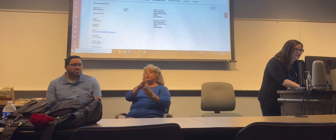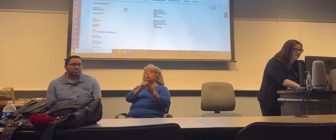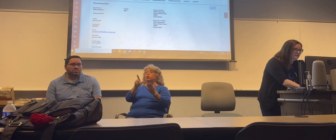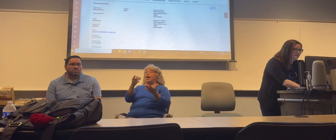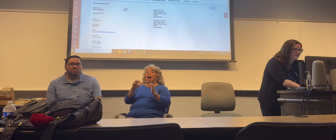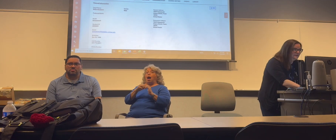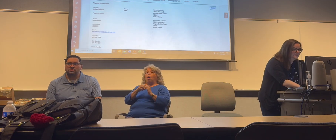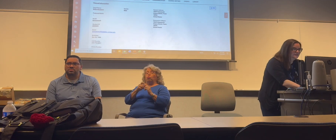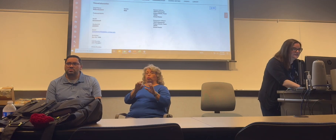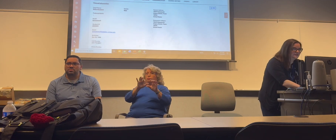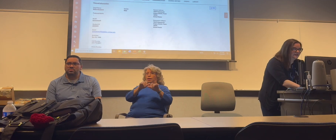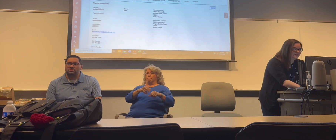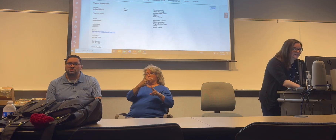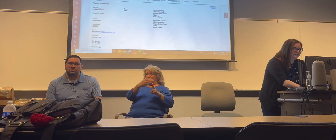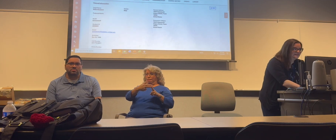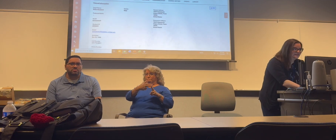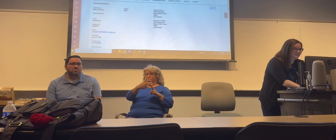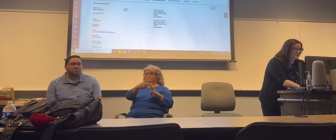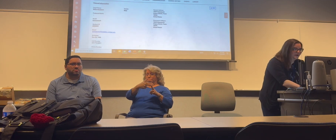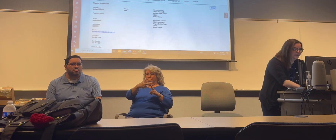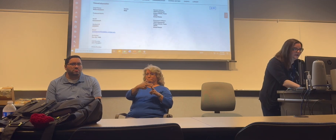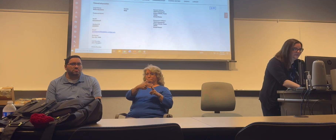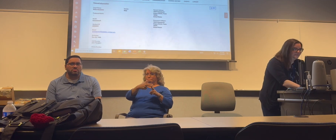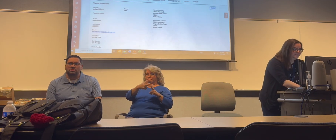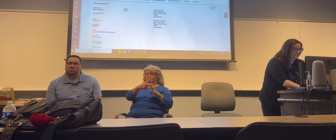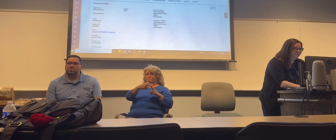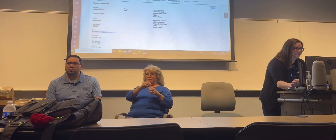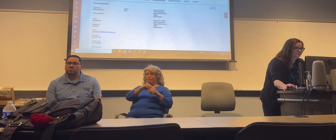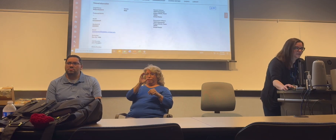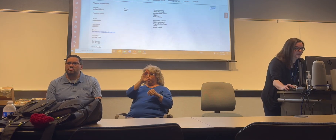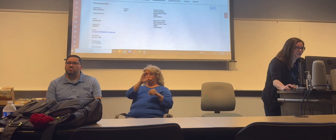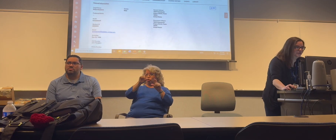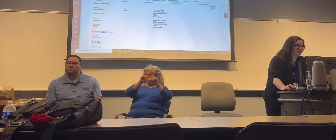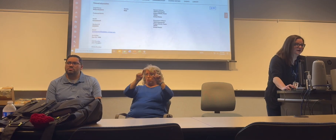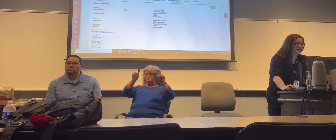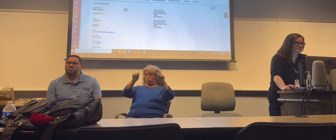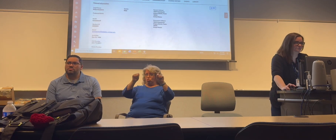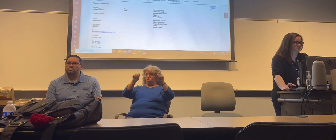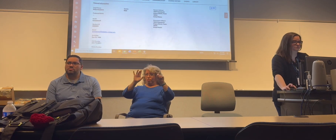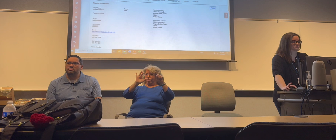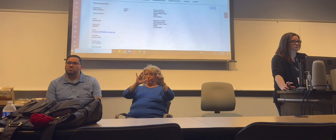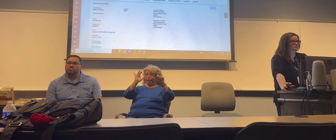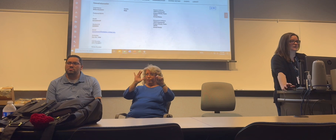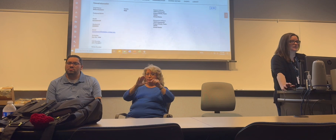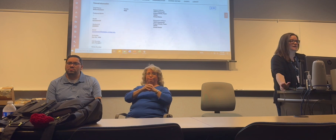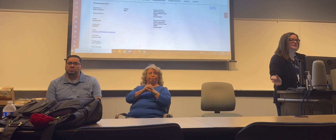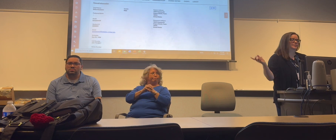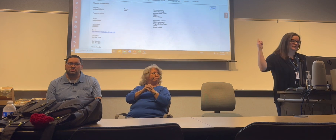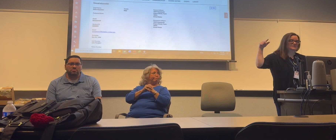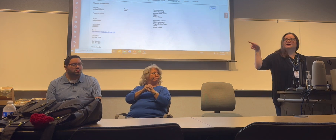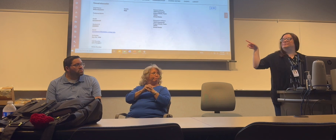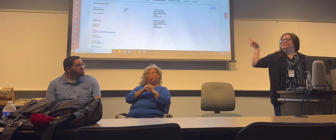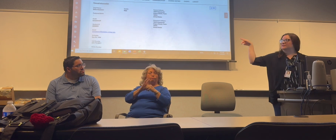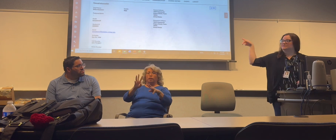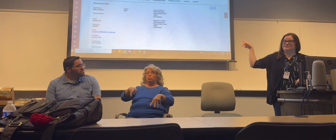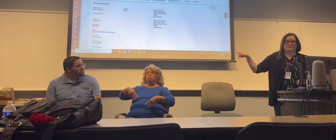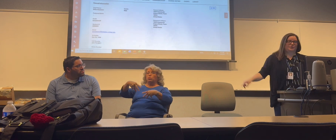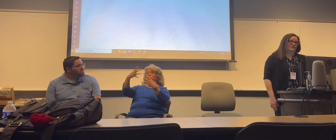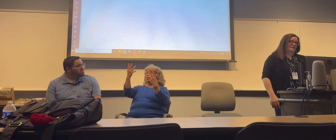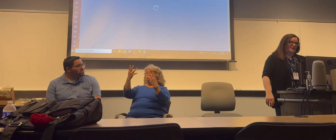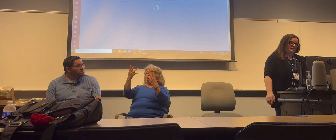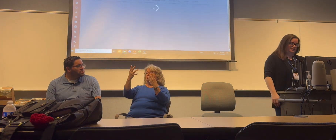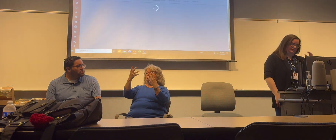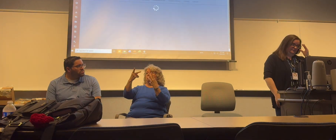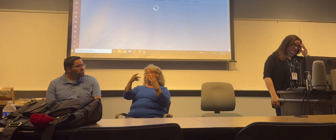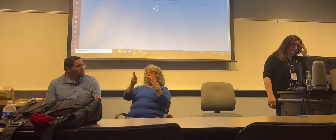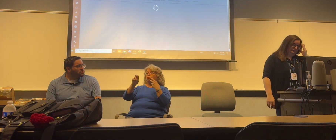name in the search bar and you click on them. And it pulls up this